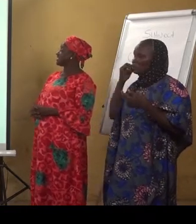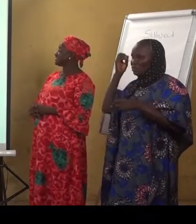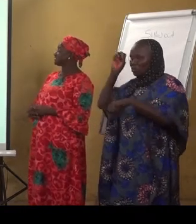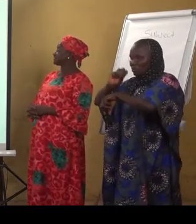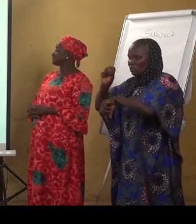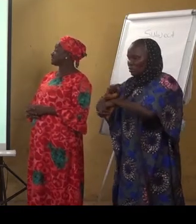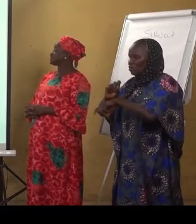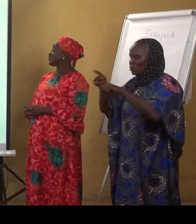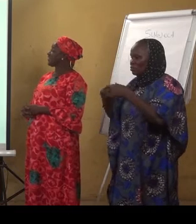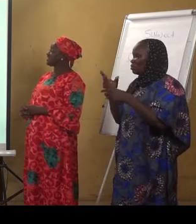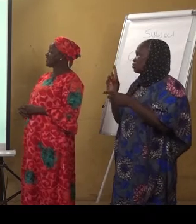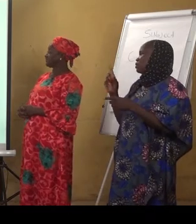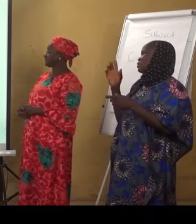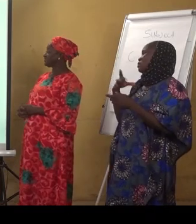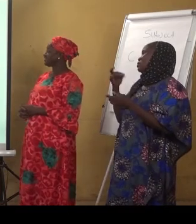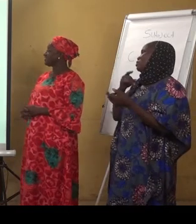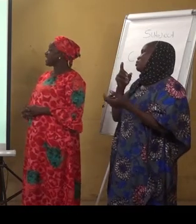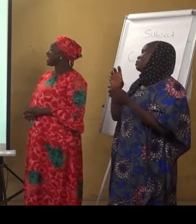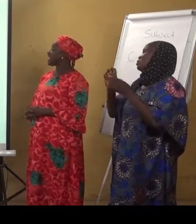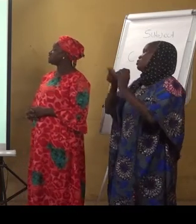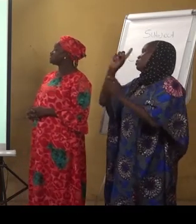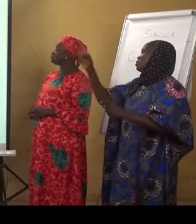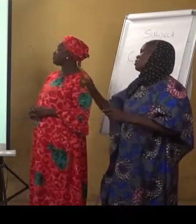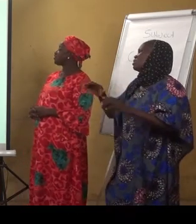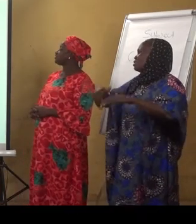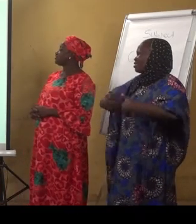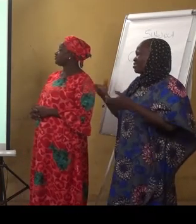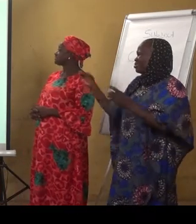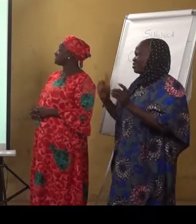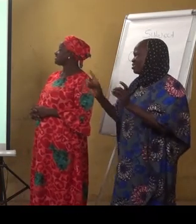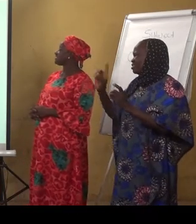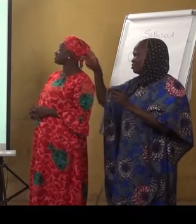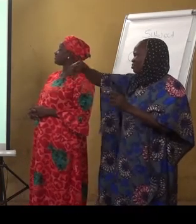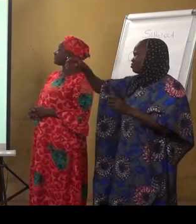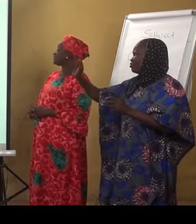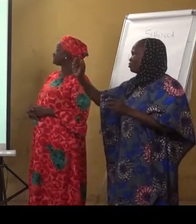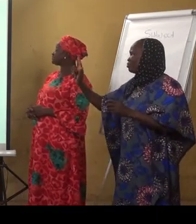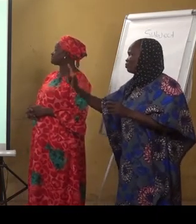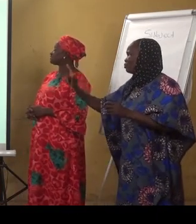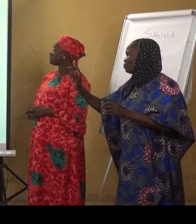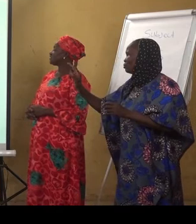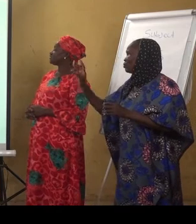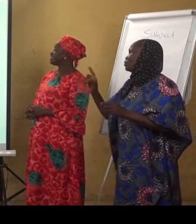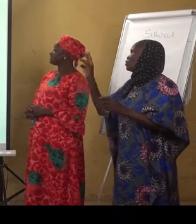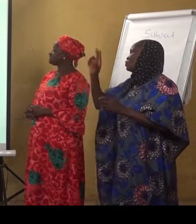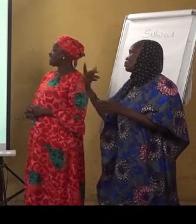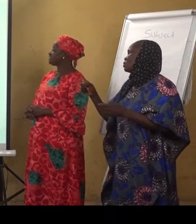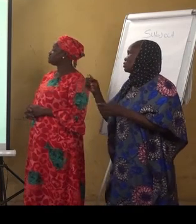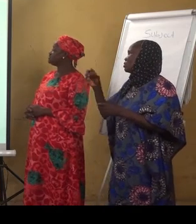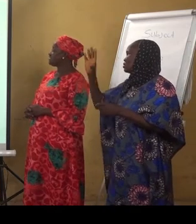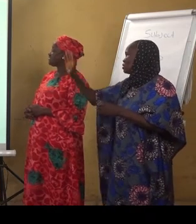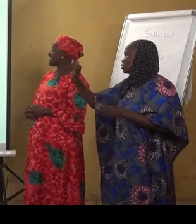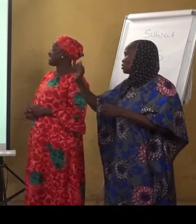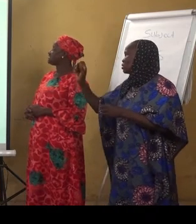goes like this. Question 1A. How did Paul use the case of Onesimus to explain